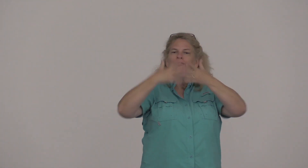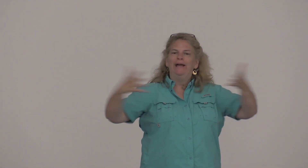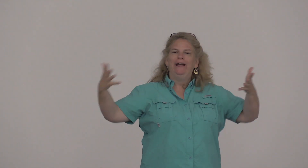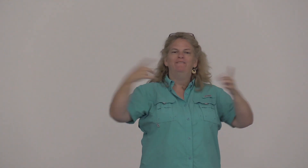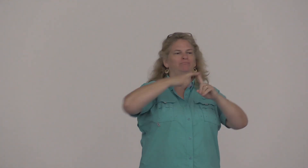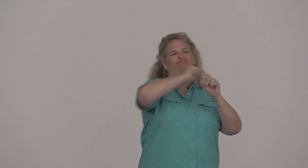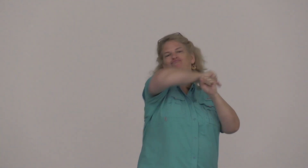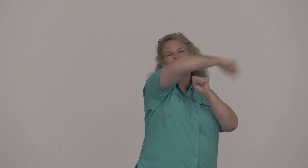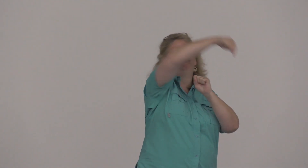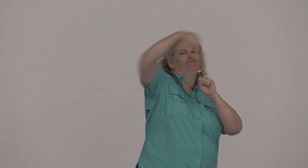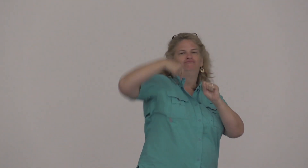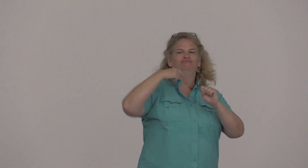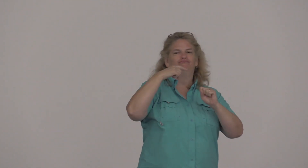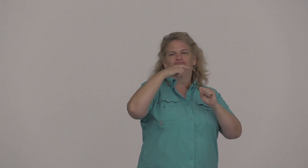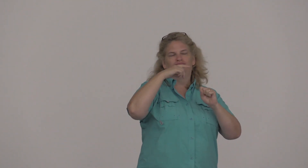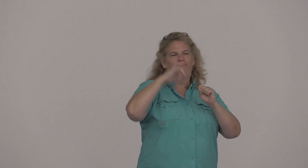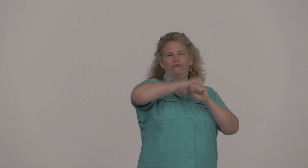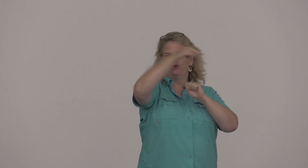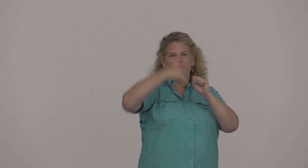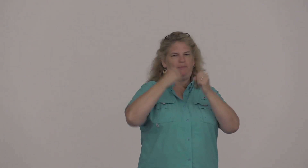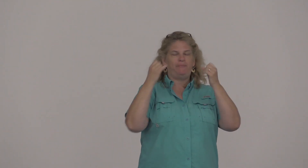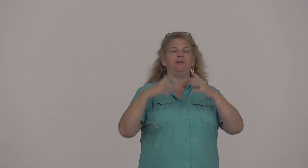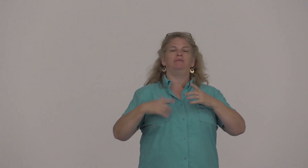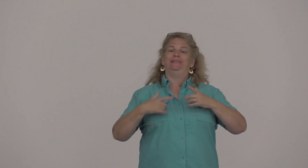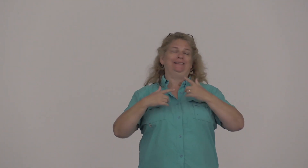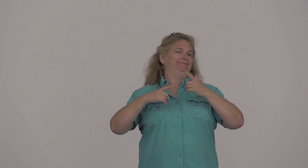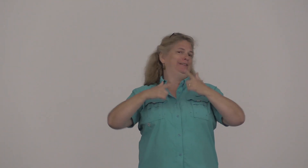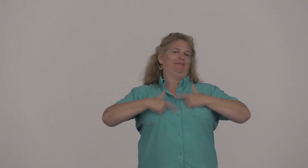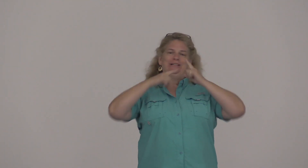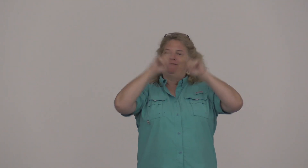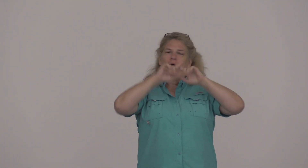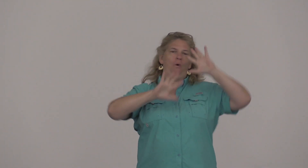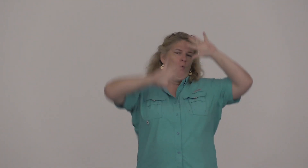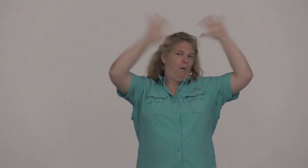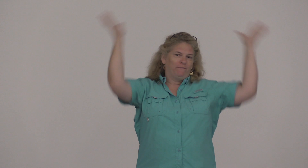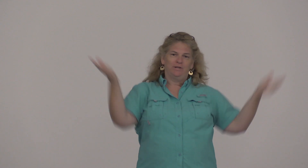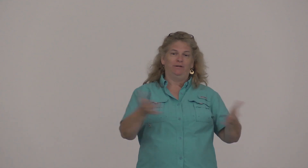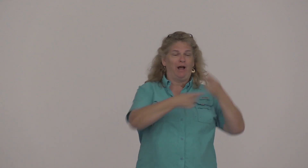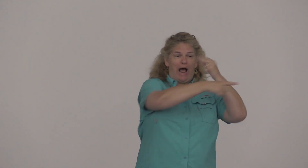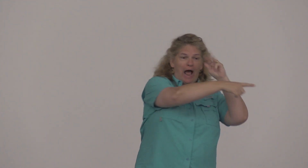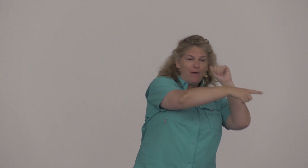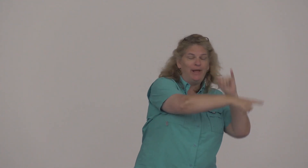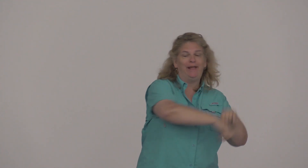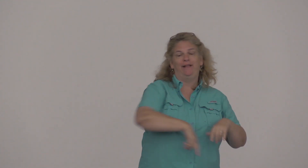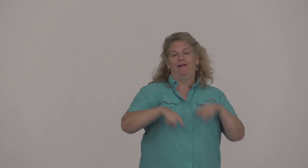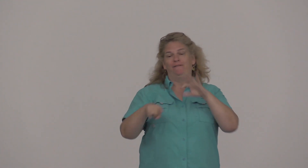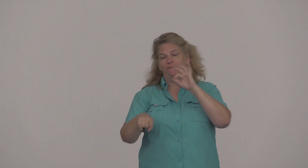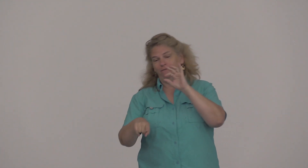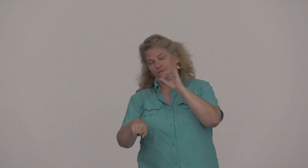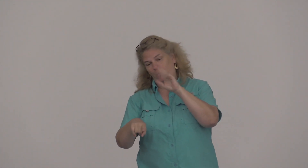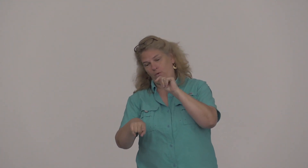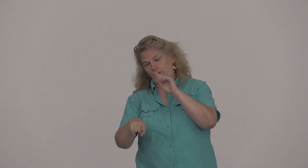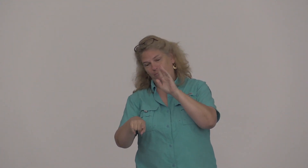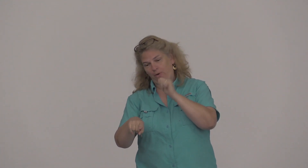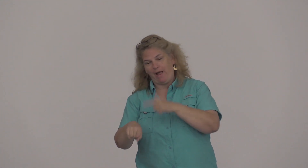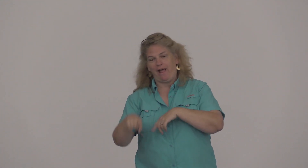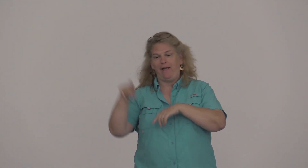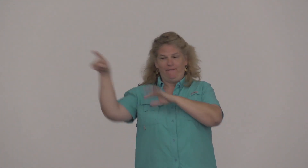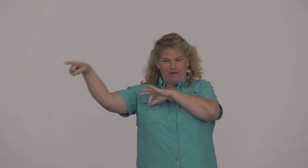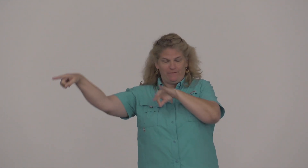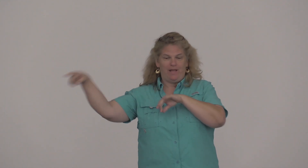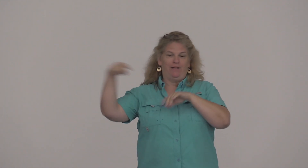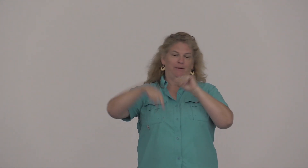He would collect those who were injured and bring them back to base. So I have a whole